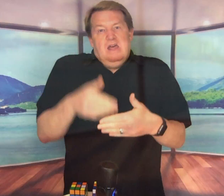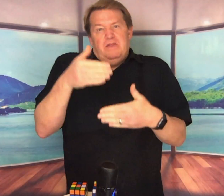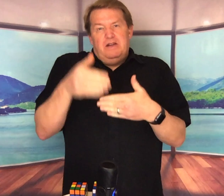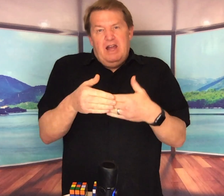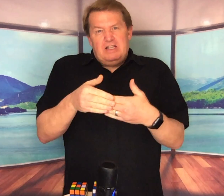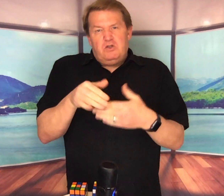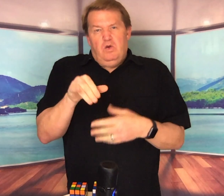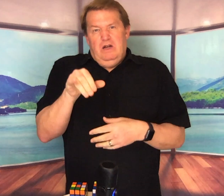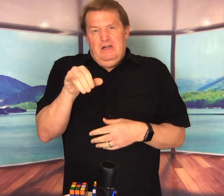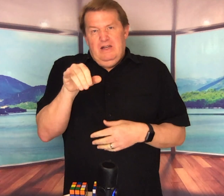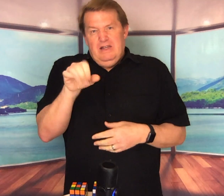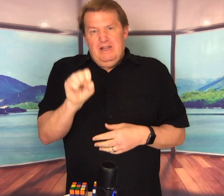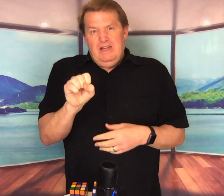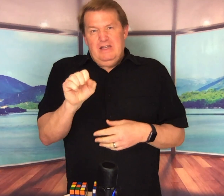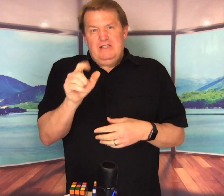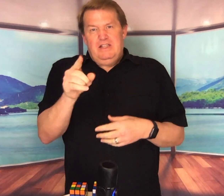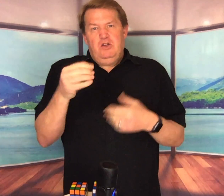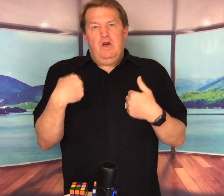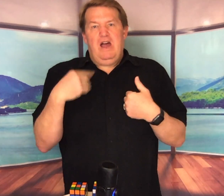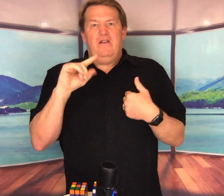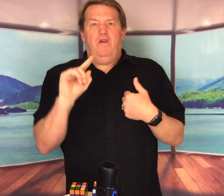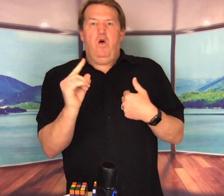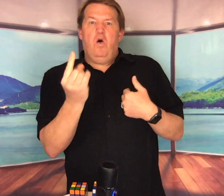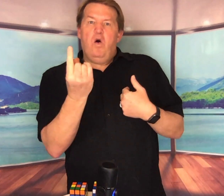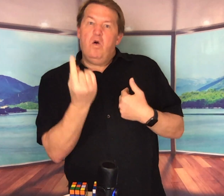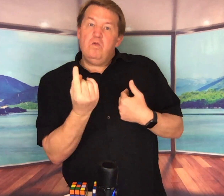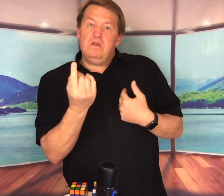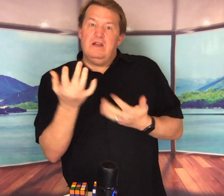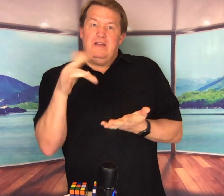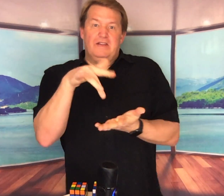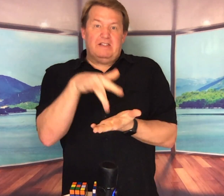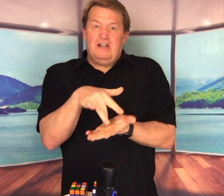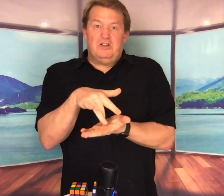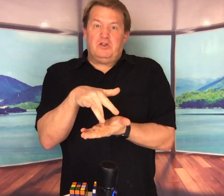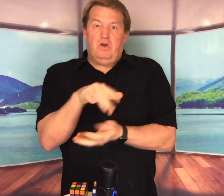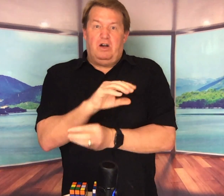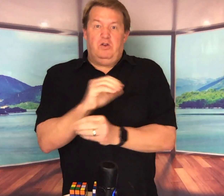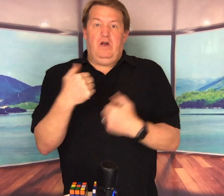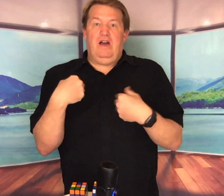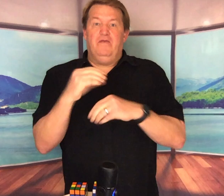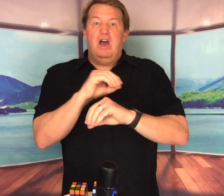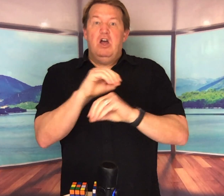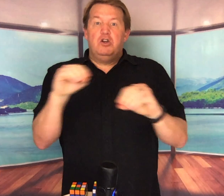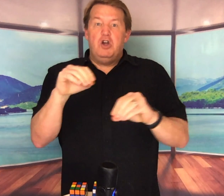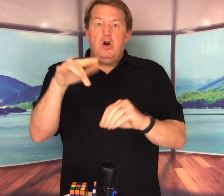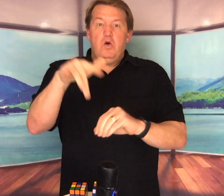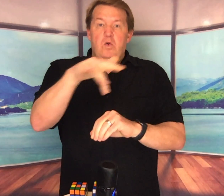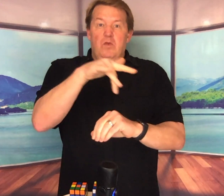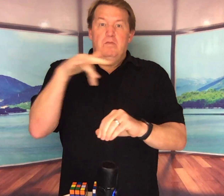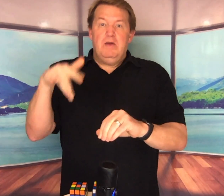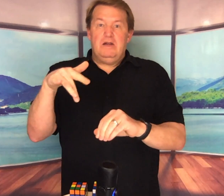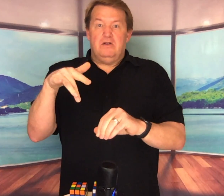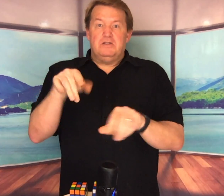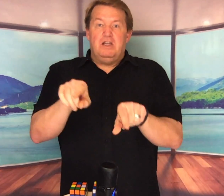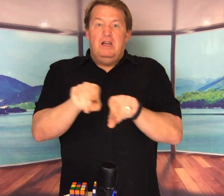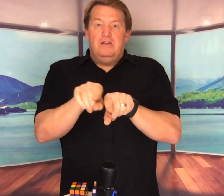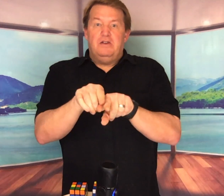The next one is that you have only the center square. You have no middles that are the